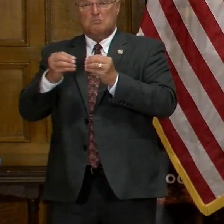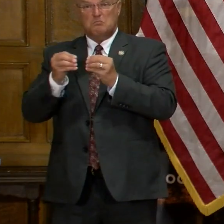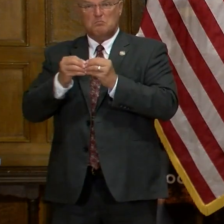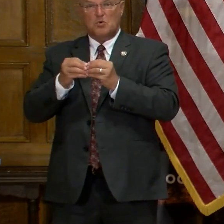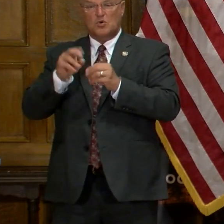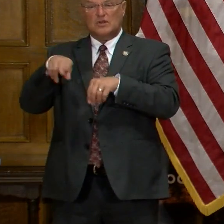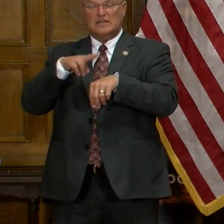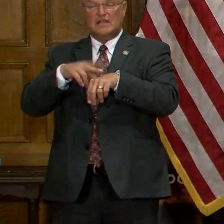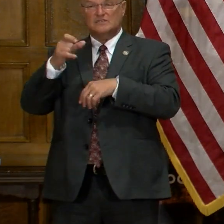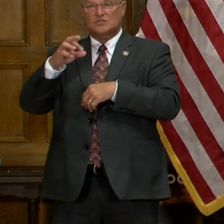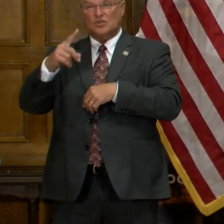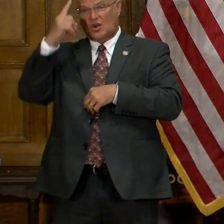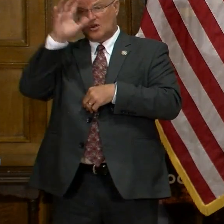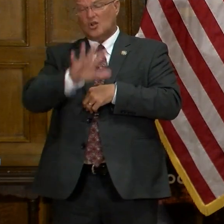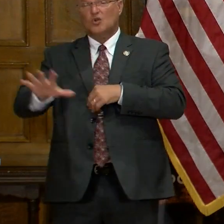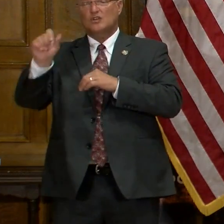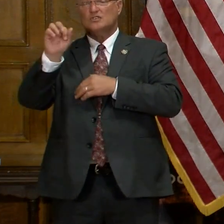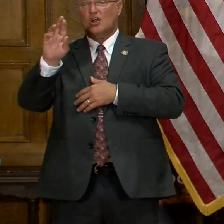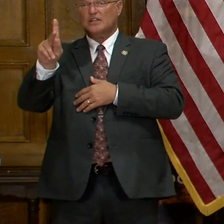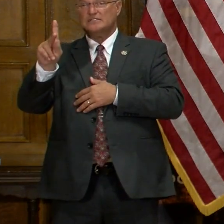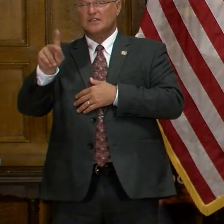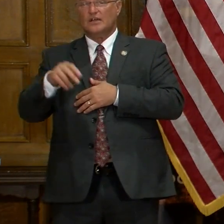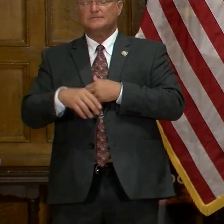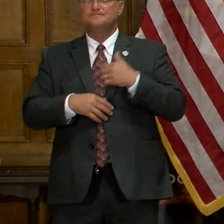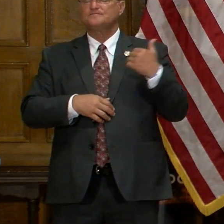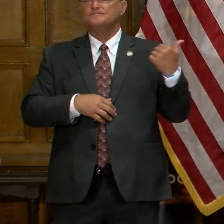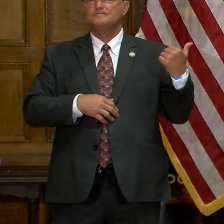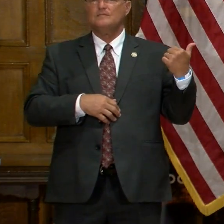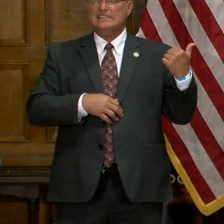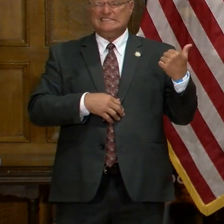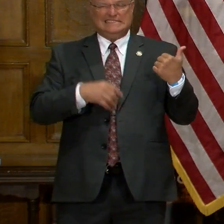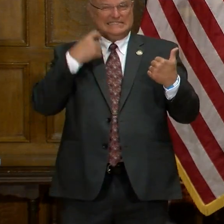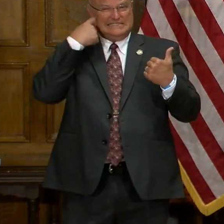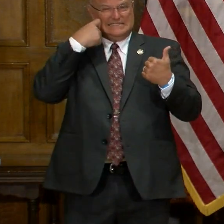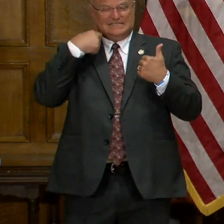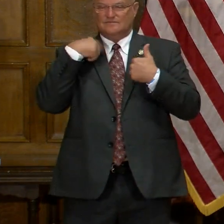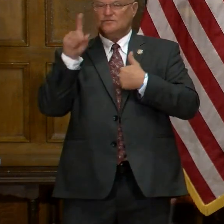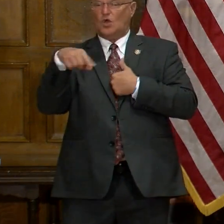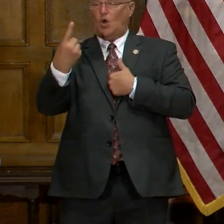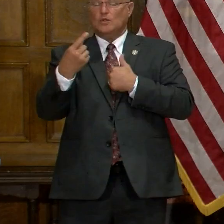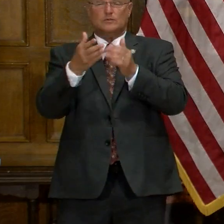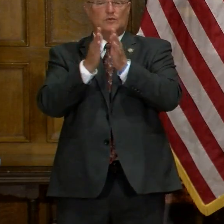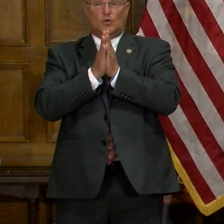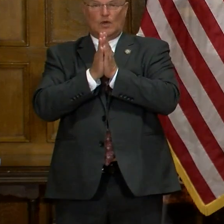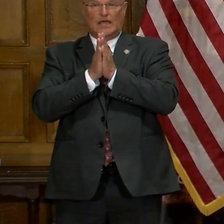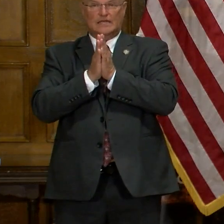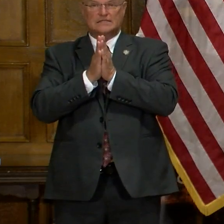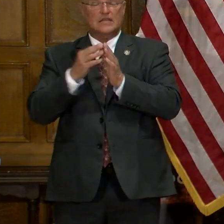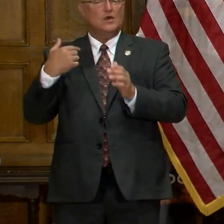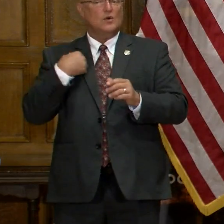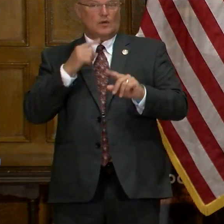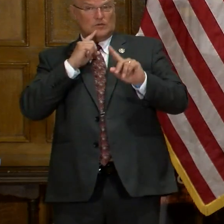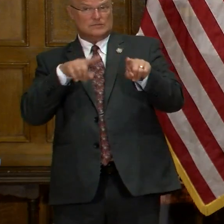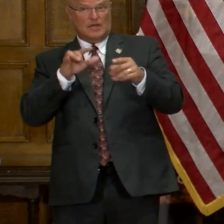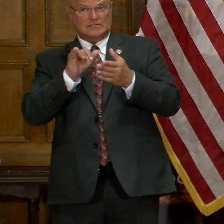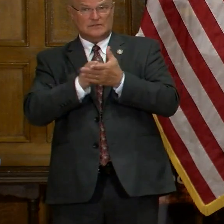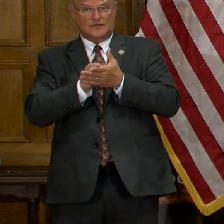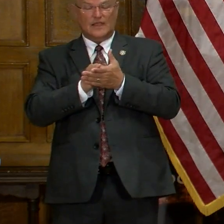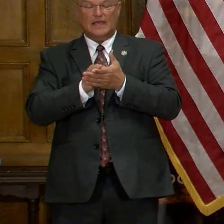Northwest Arkansas? That's the only request that we have received, and of course we want to be responsive to